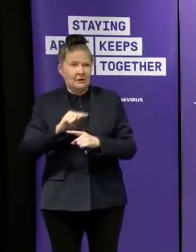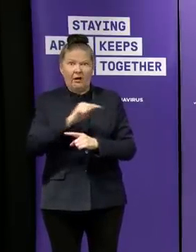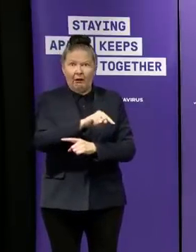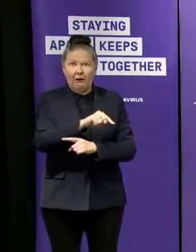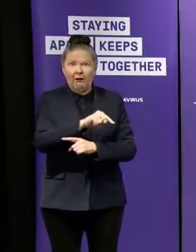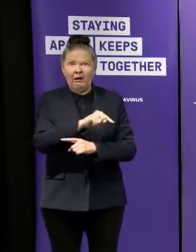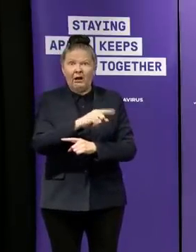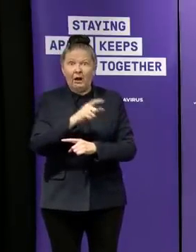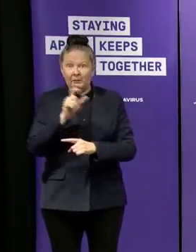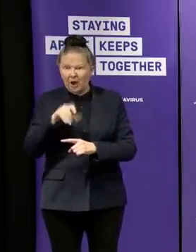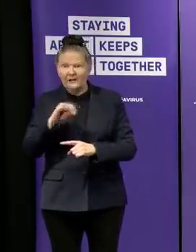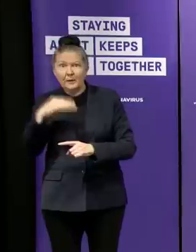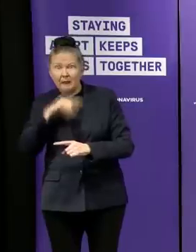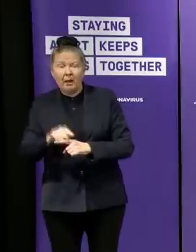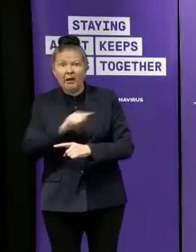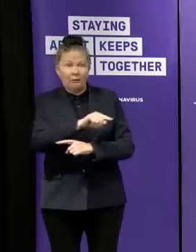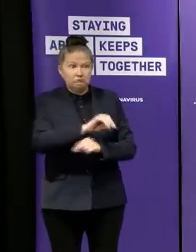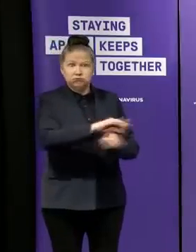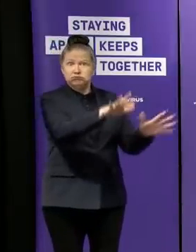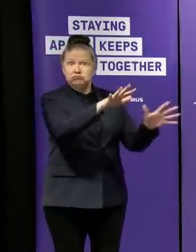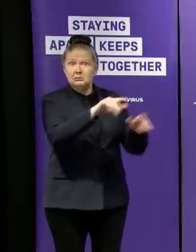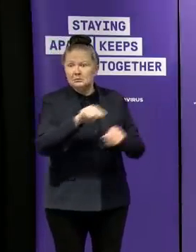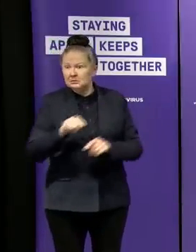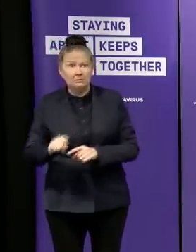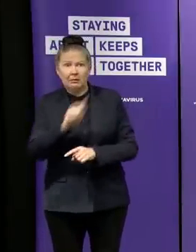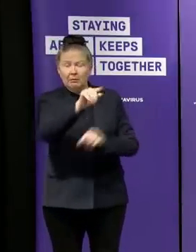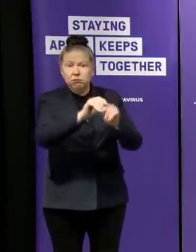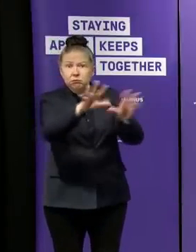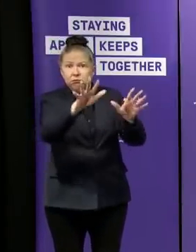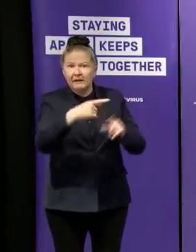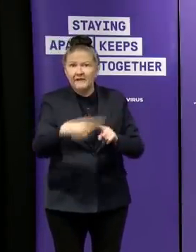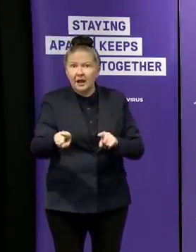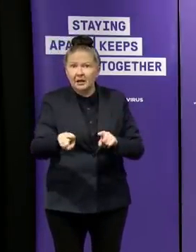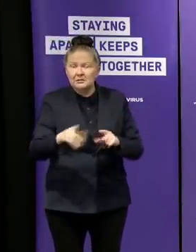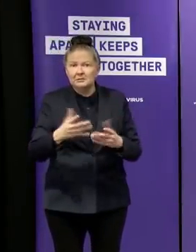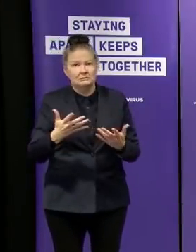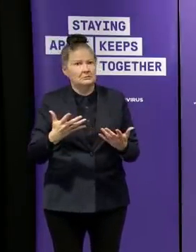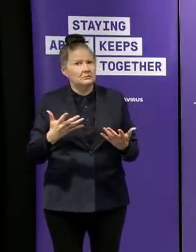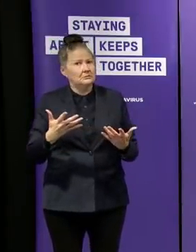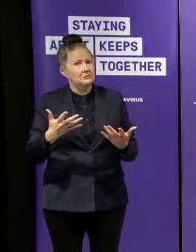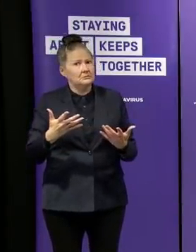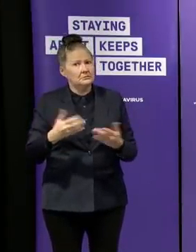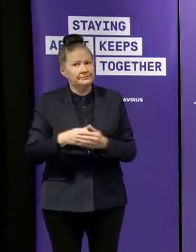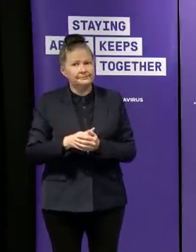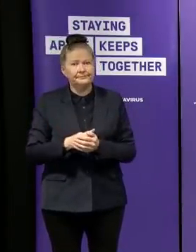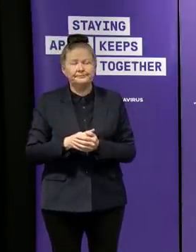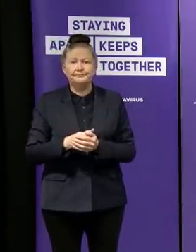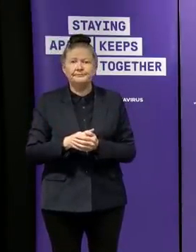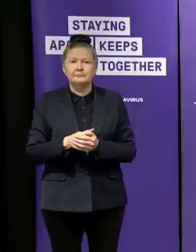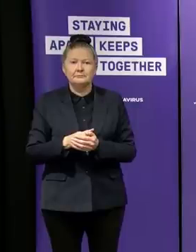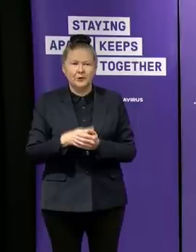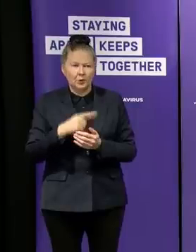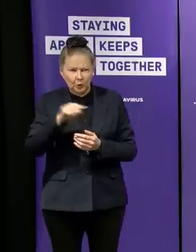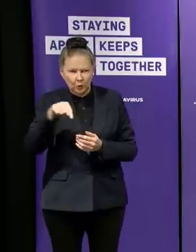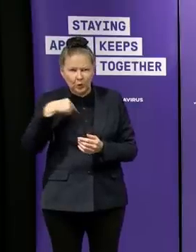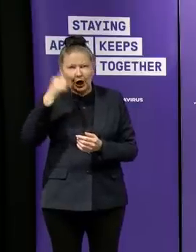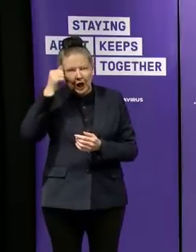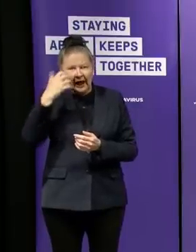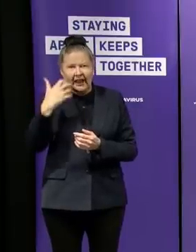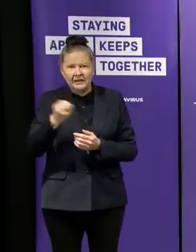fast. And look, regardless of some of the stories that we all know